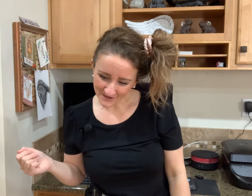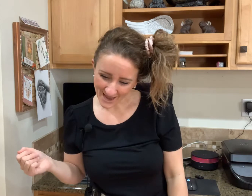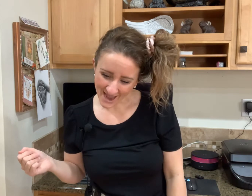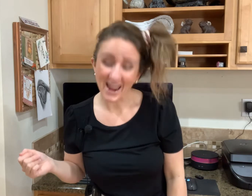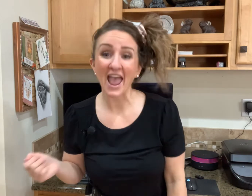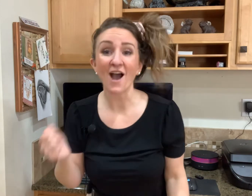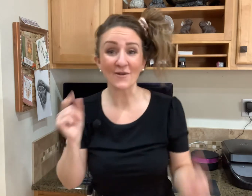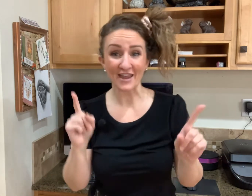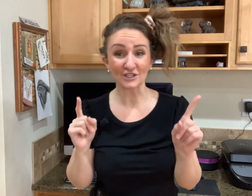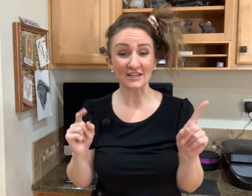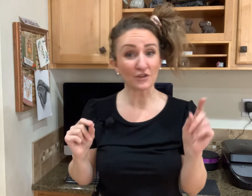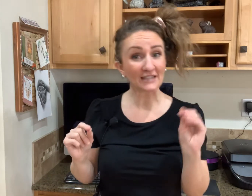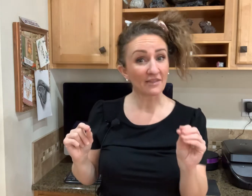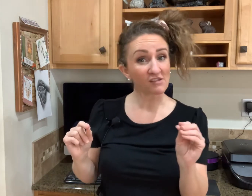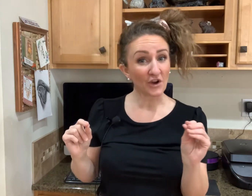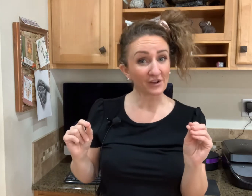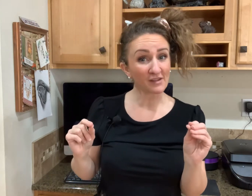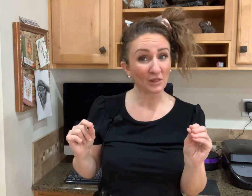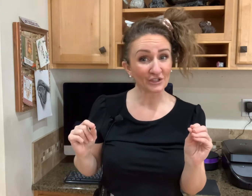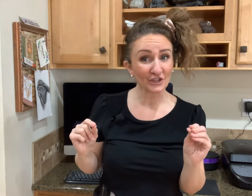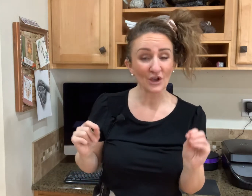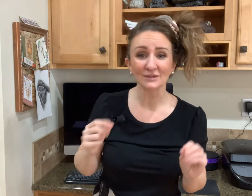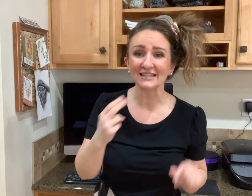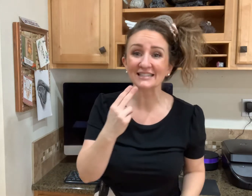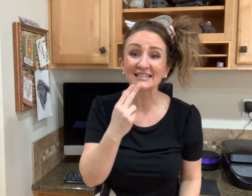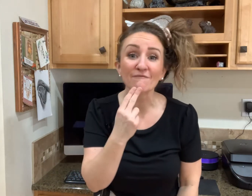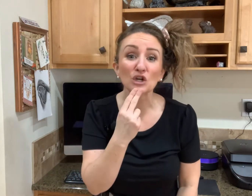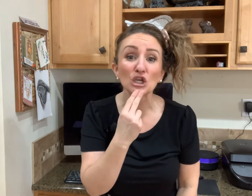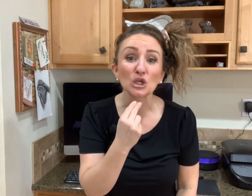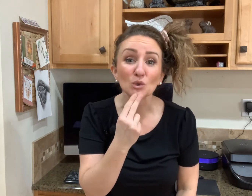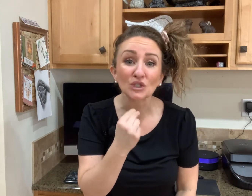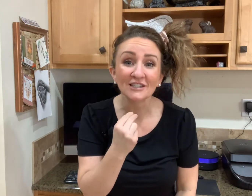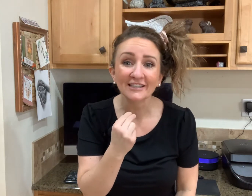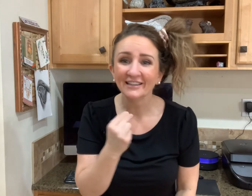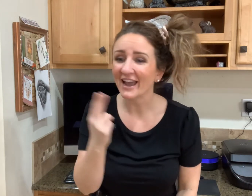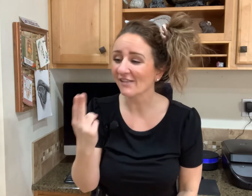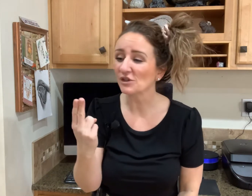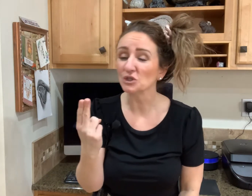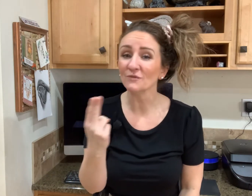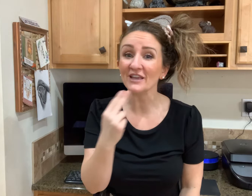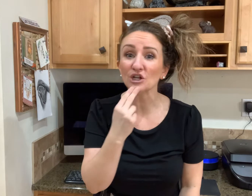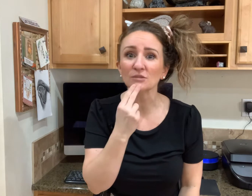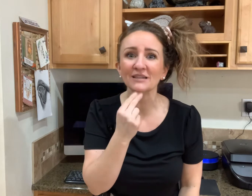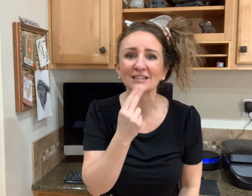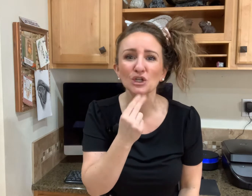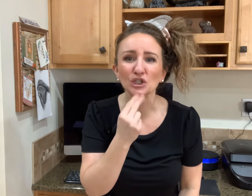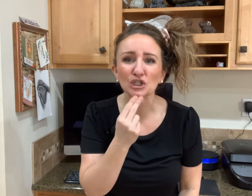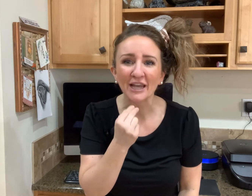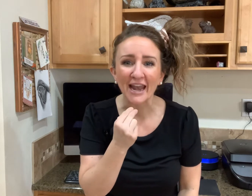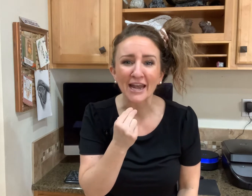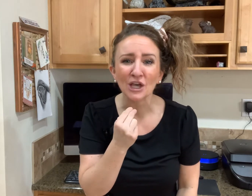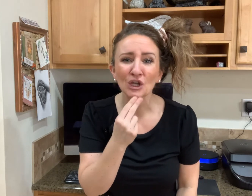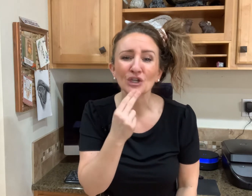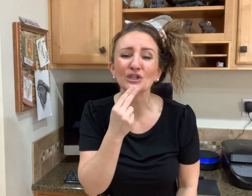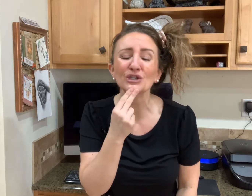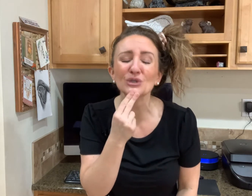Okay, here's another sign that's very similar to those, and it's a sign for cute. And it's the 2 fingers, but it's on your chin.